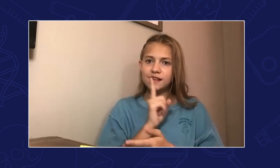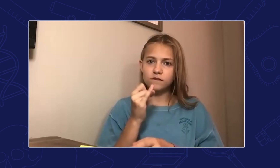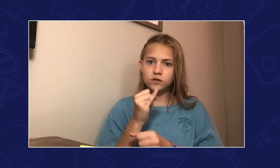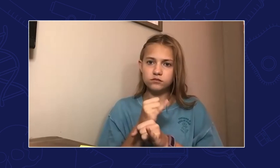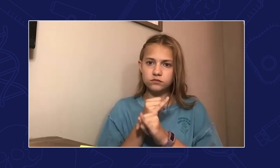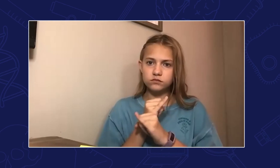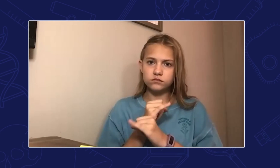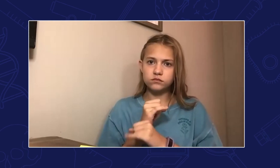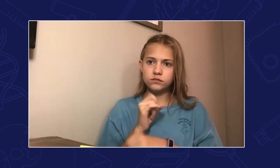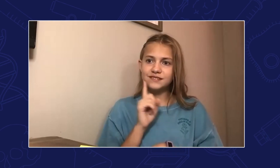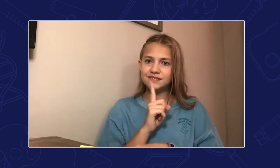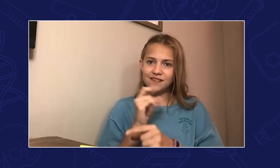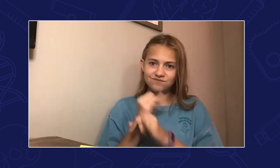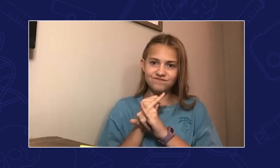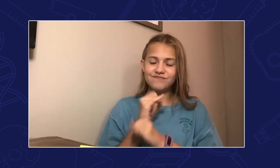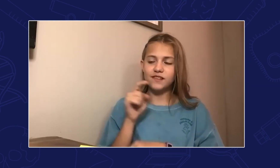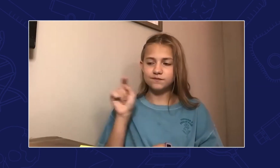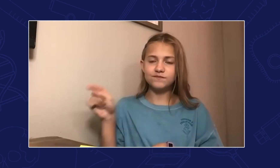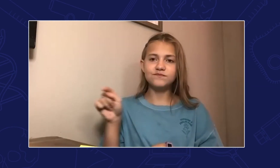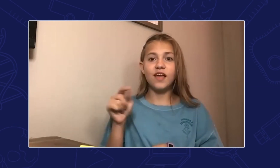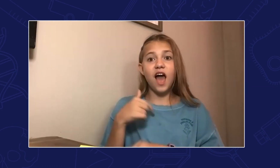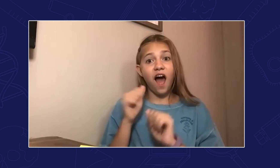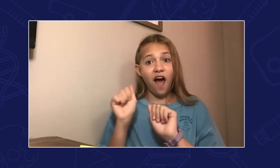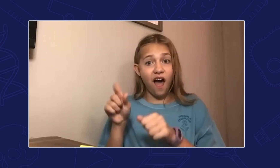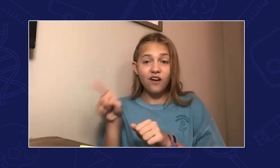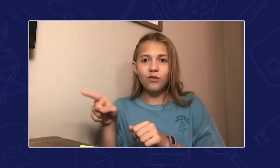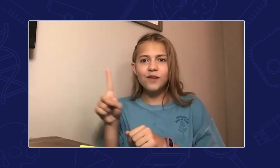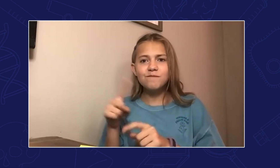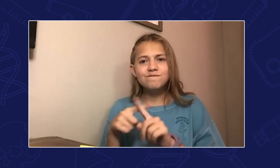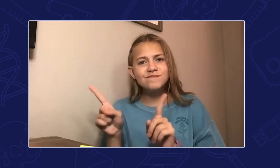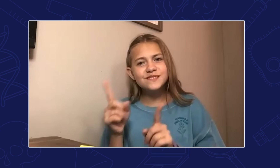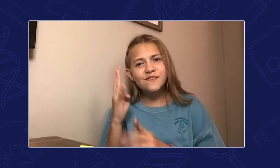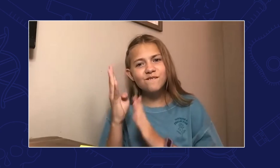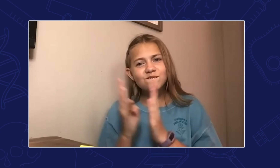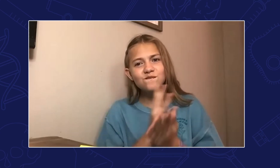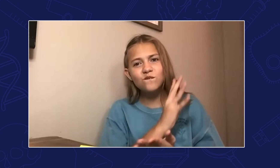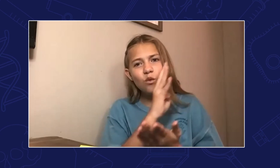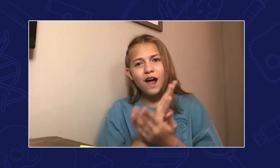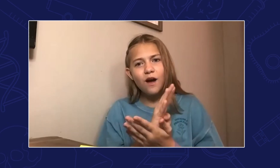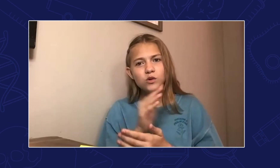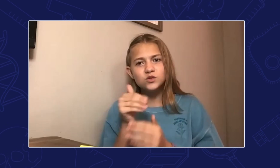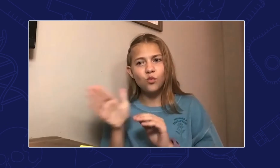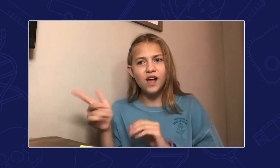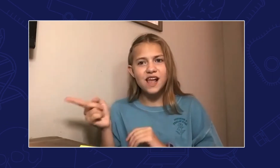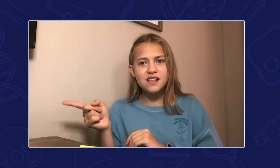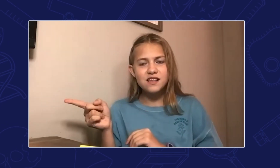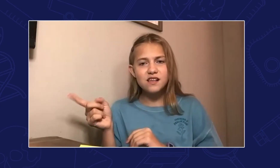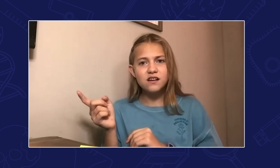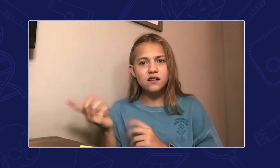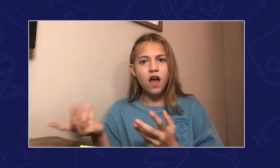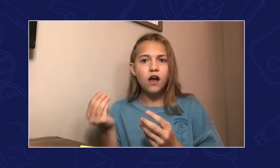Not Texas School for the Deaf, a deaf institute. I could have gone there, but it's four hours away.